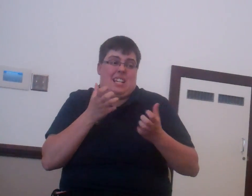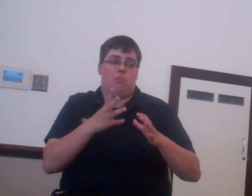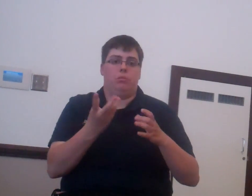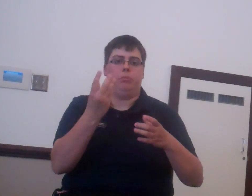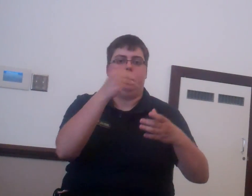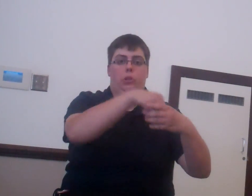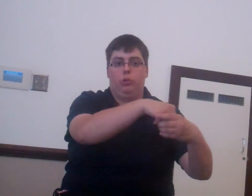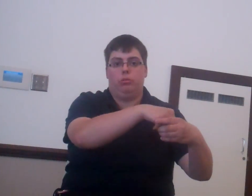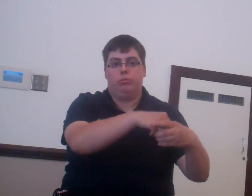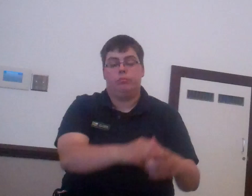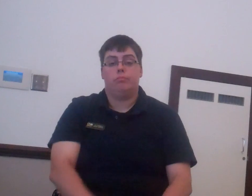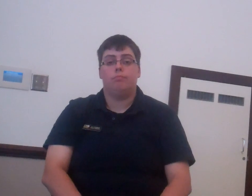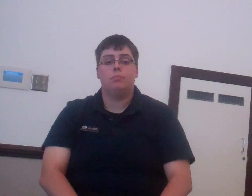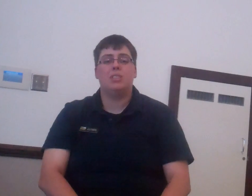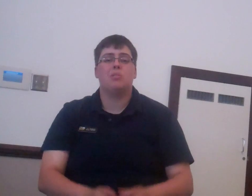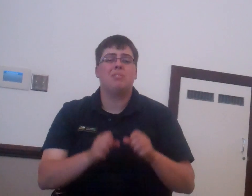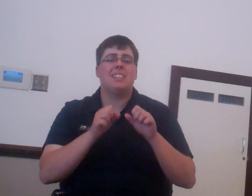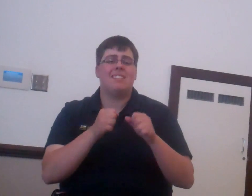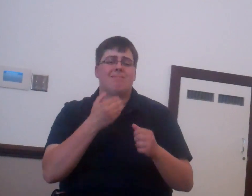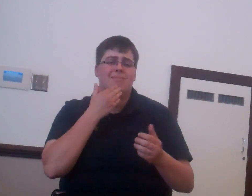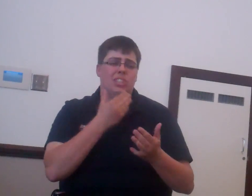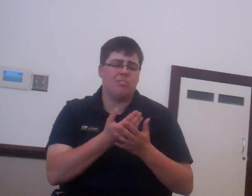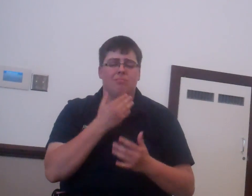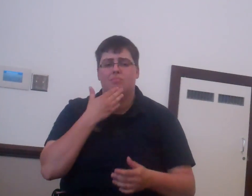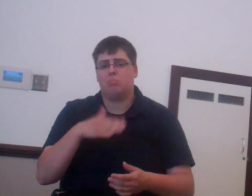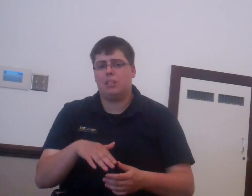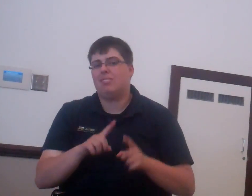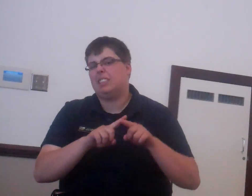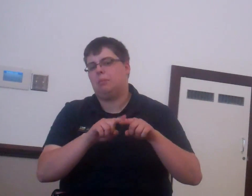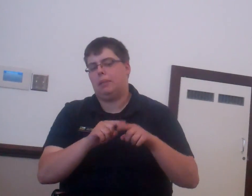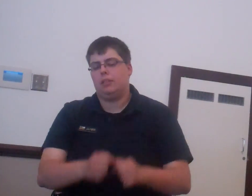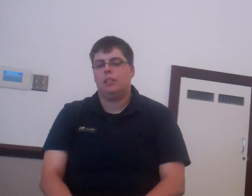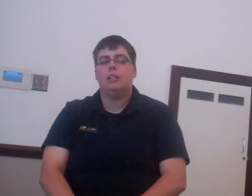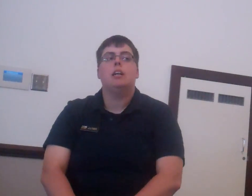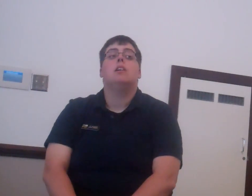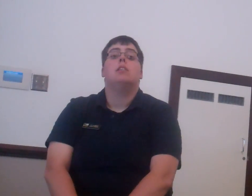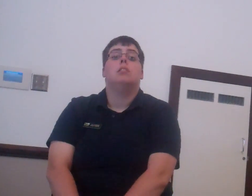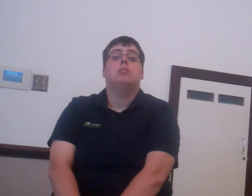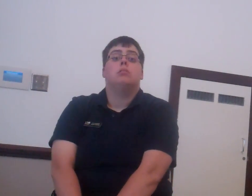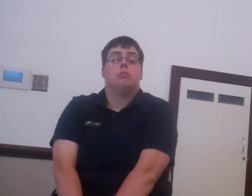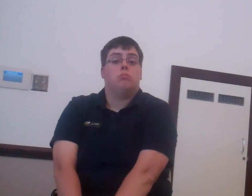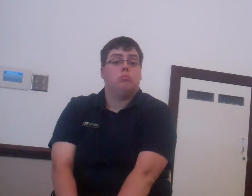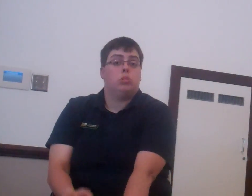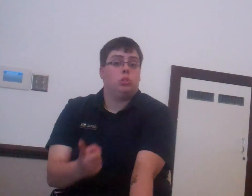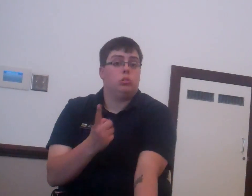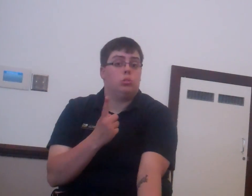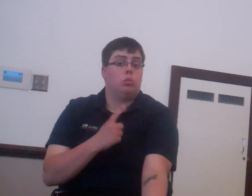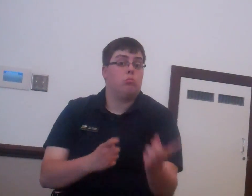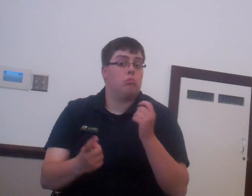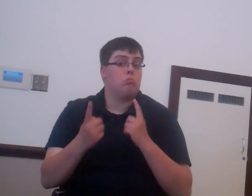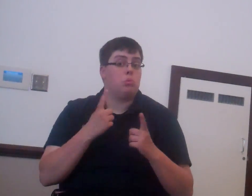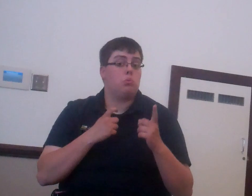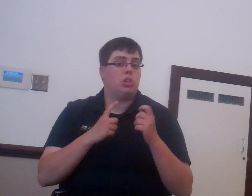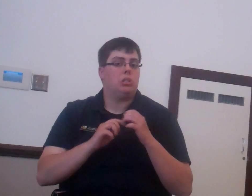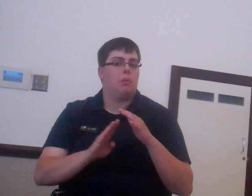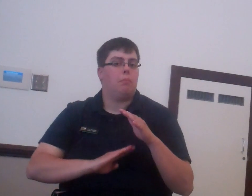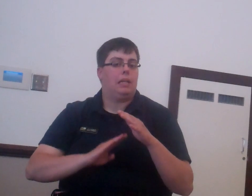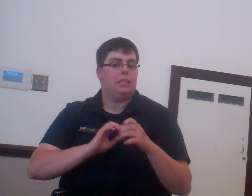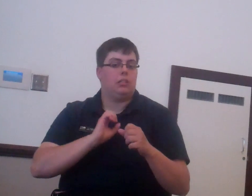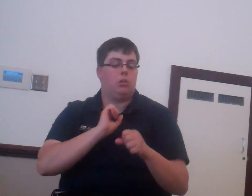sort of be good or bad depending on the people. So, all right. Any questions on just basics of workplace relationships with